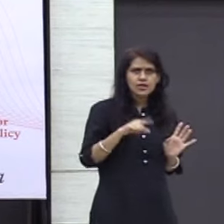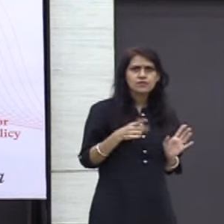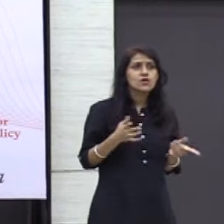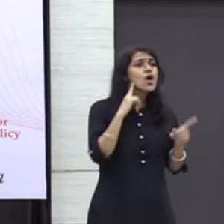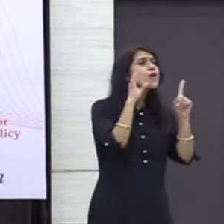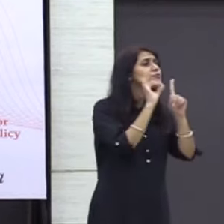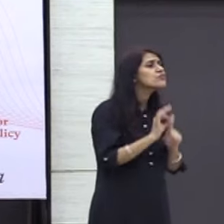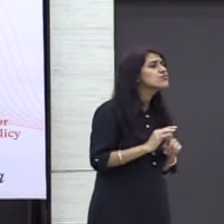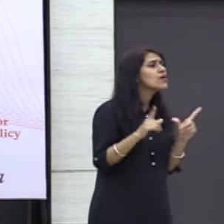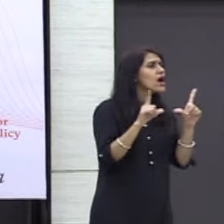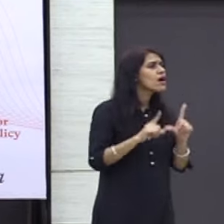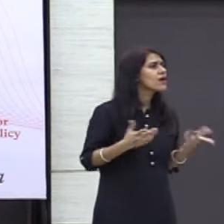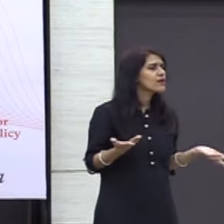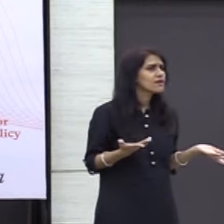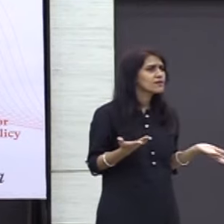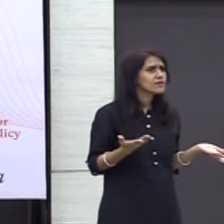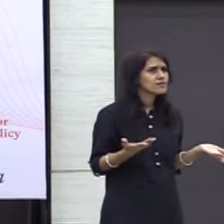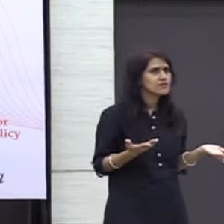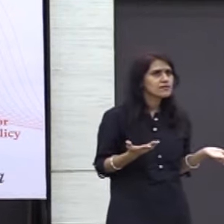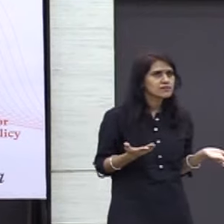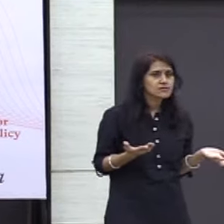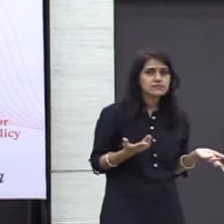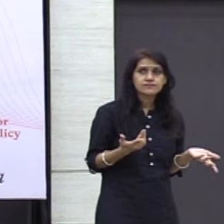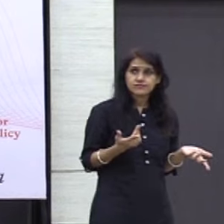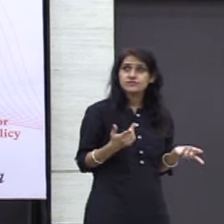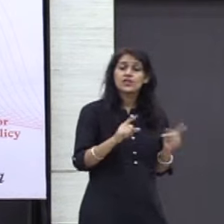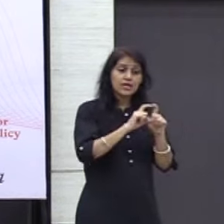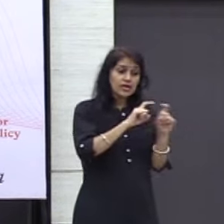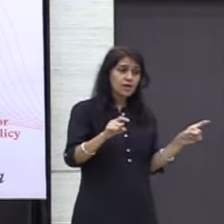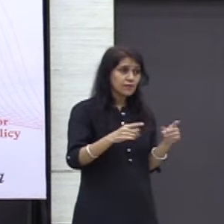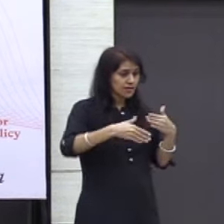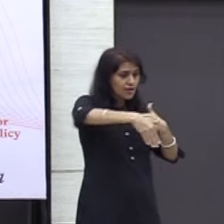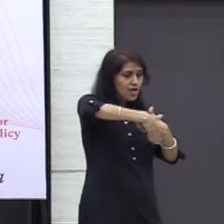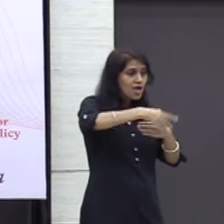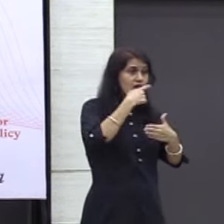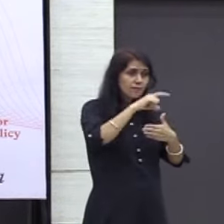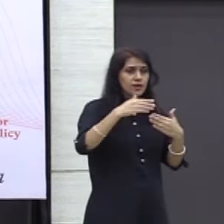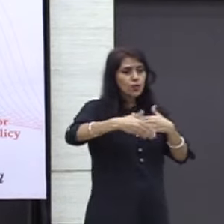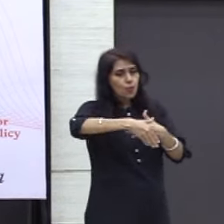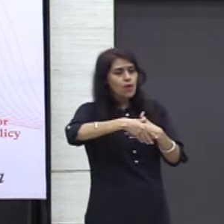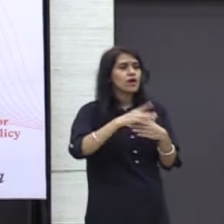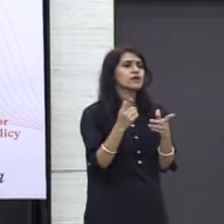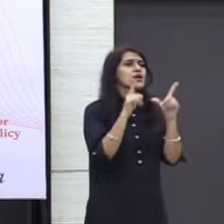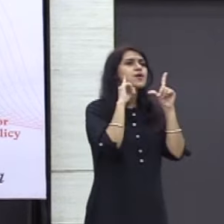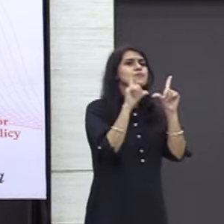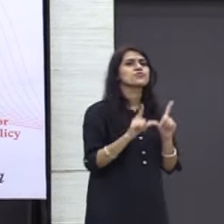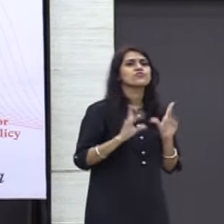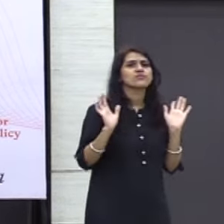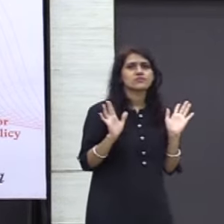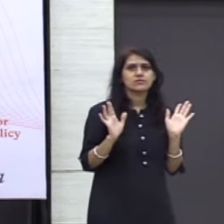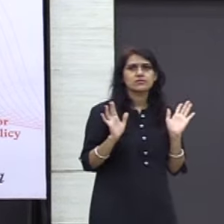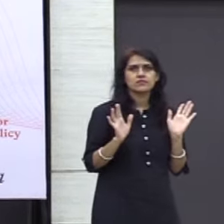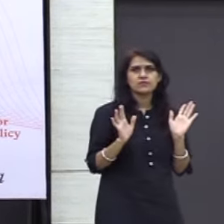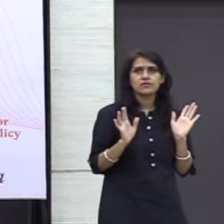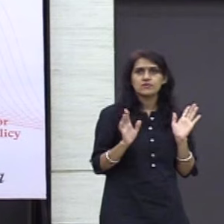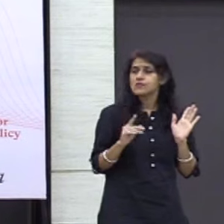evidence. That complaint must be accompanied by evidence. So instead of reasonable suspicion, you would say tangible evidence or something